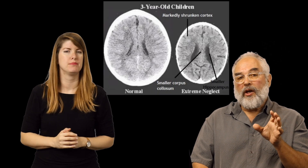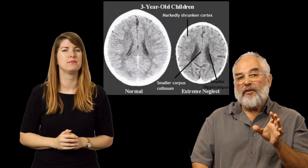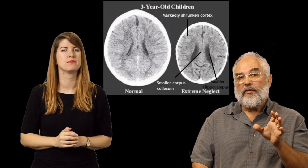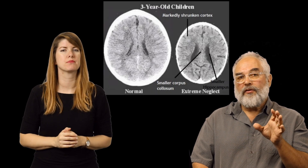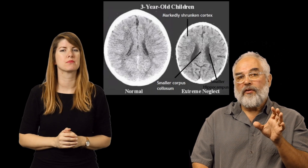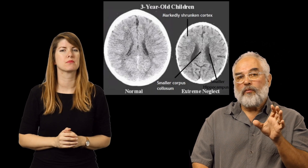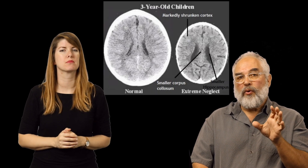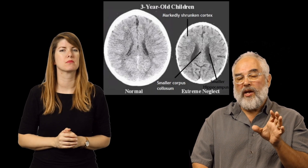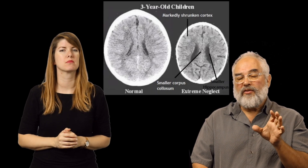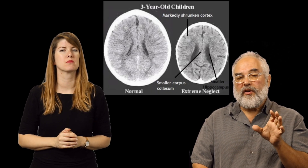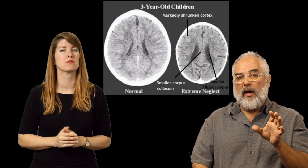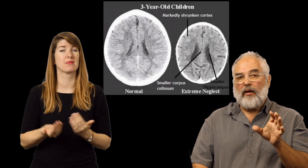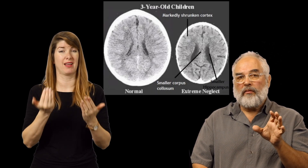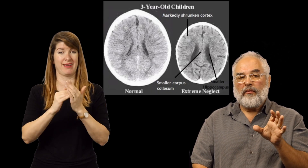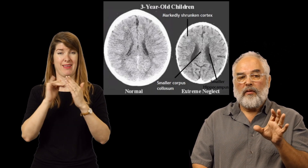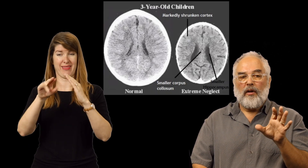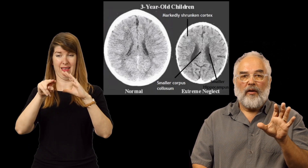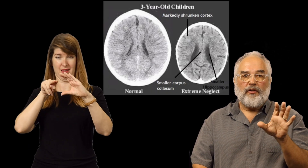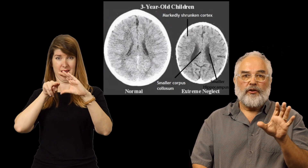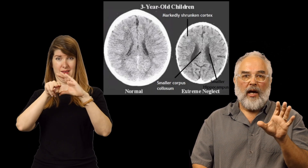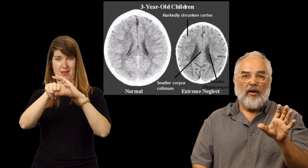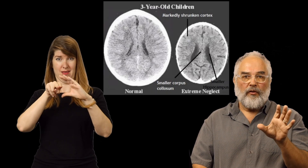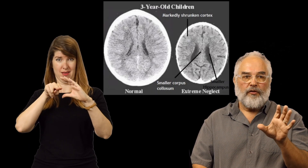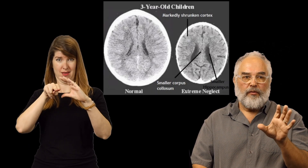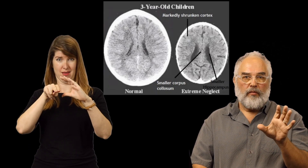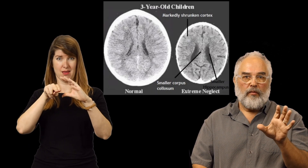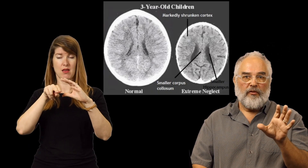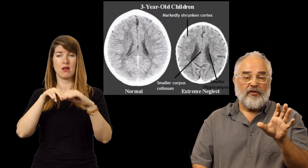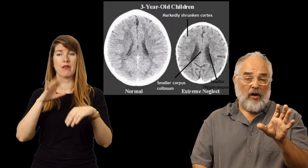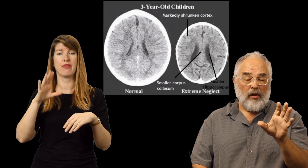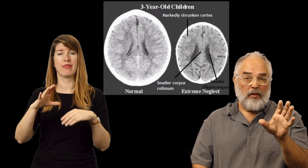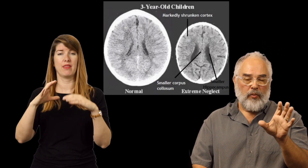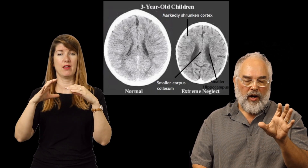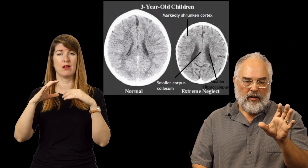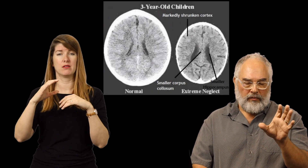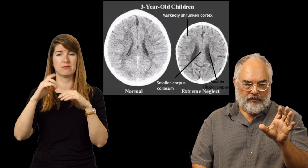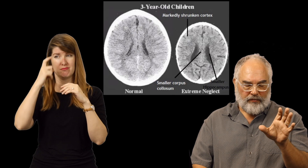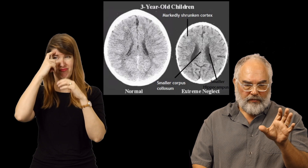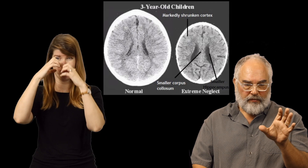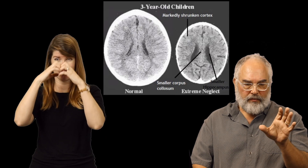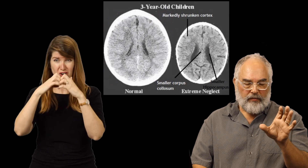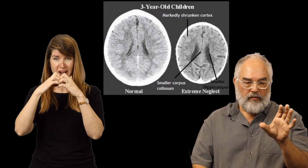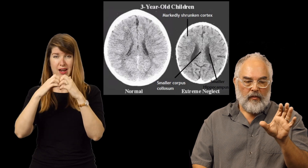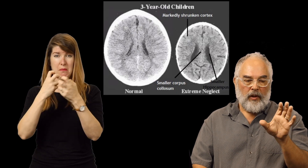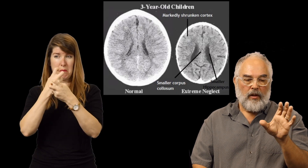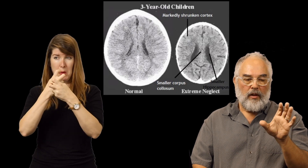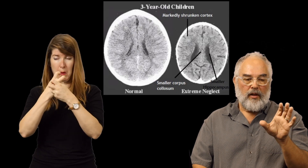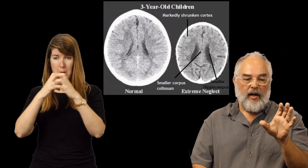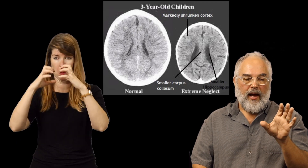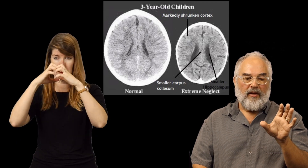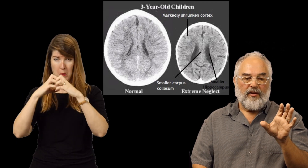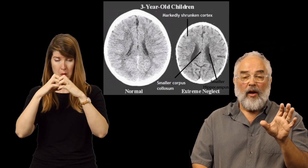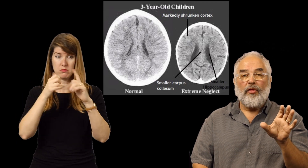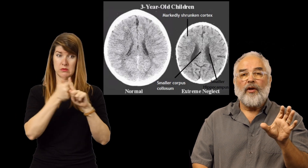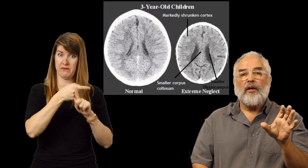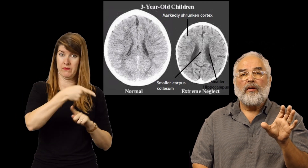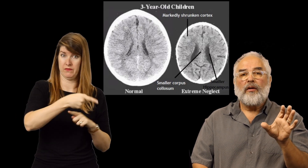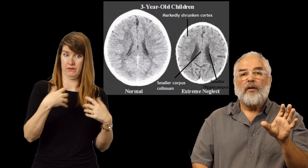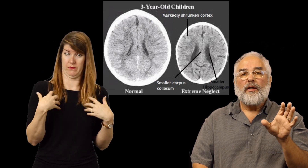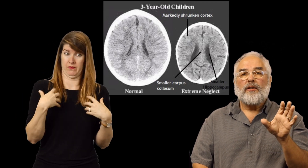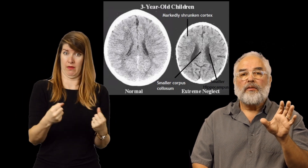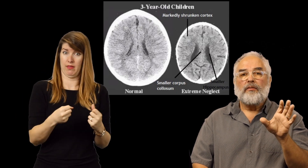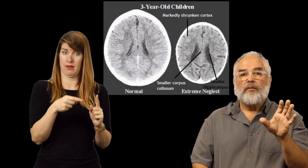If you look at the brain scan of a child's skull and brain that has